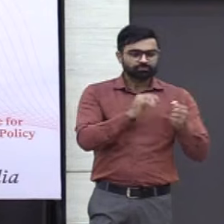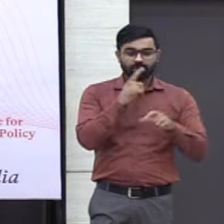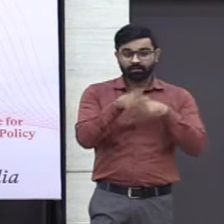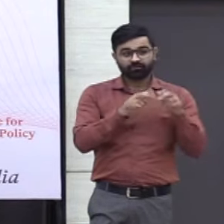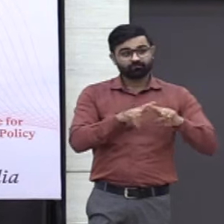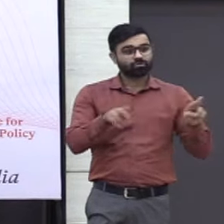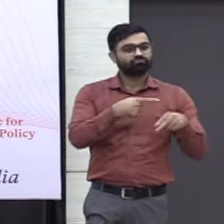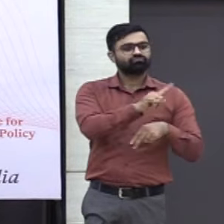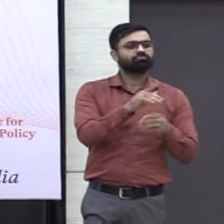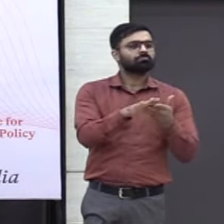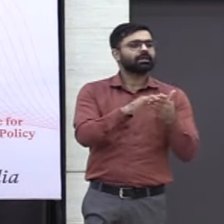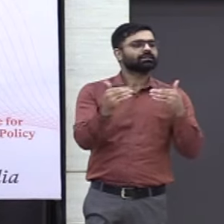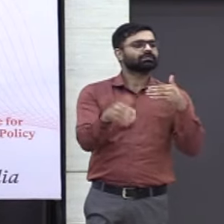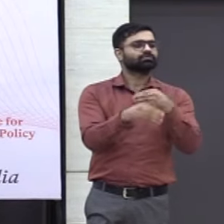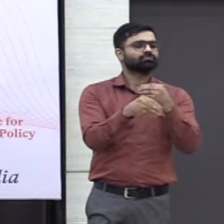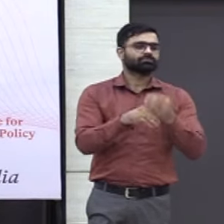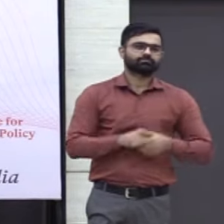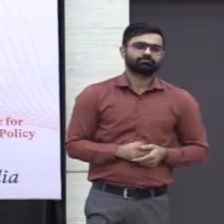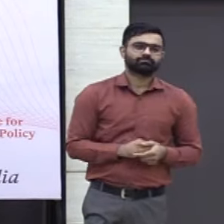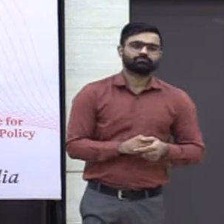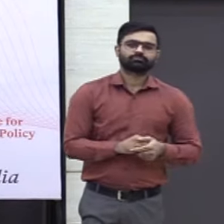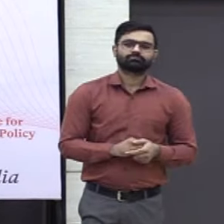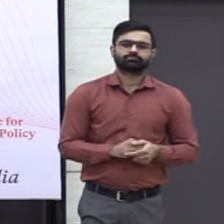complaint itself is reasonable.